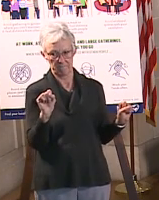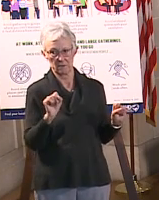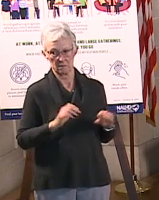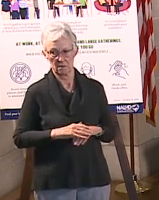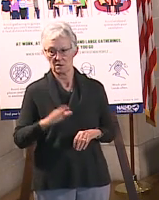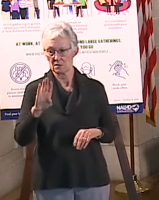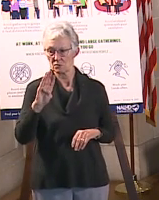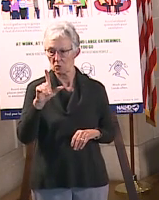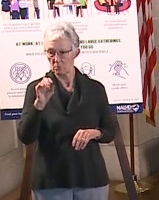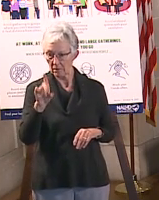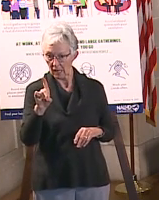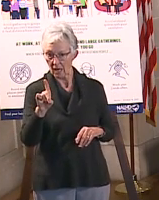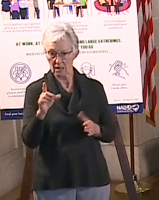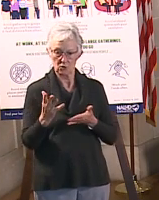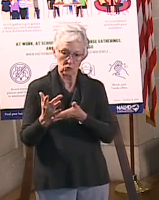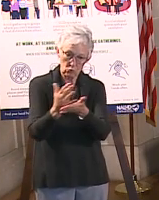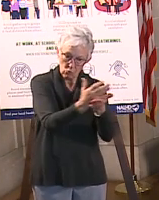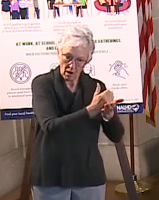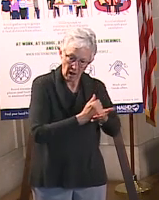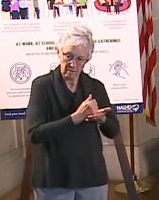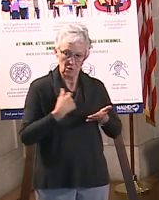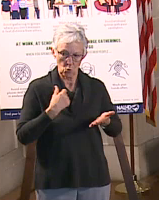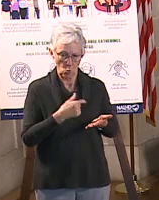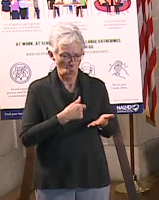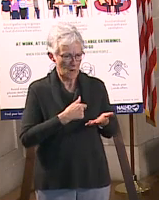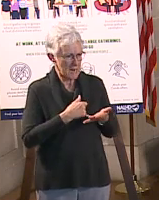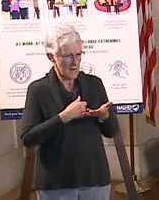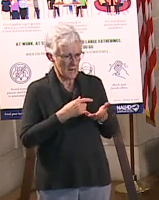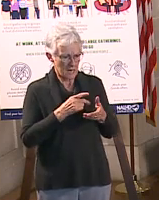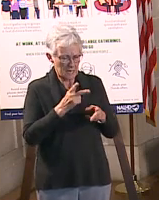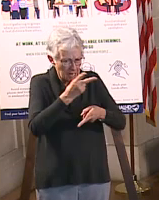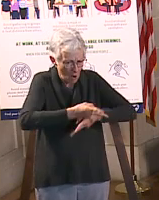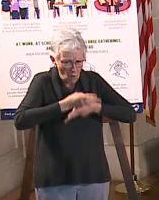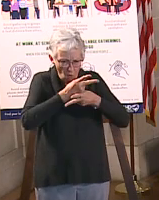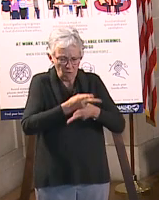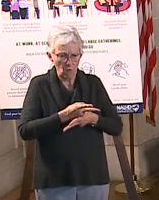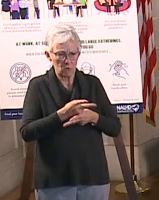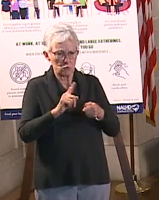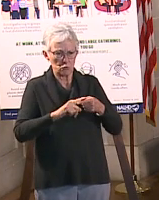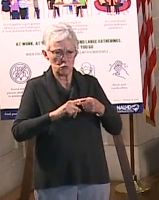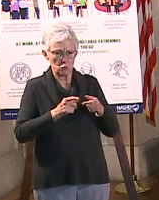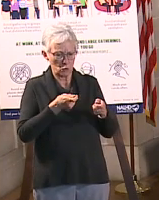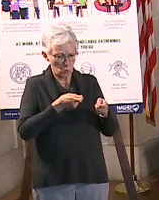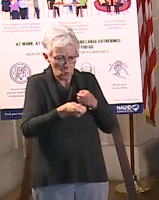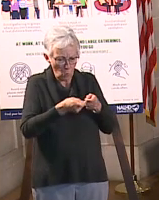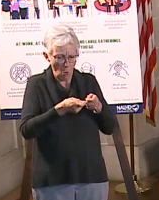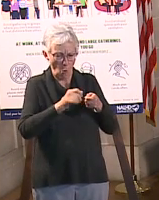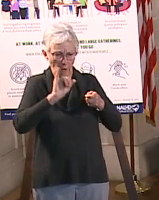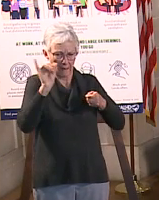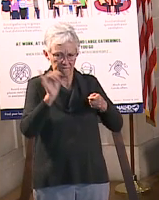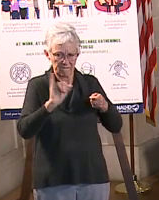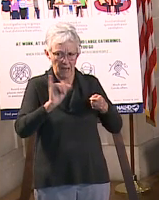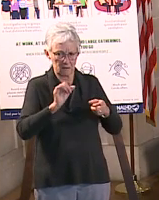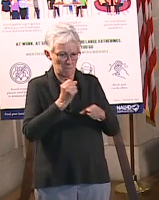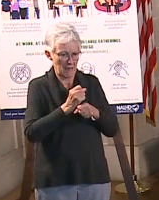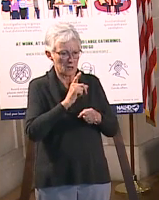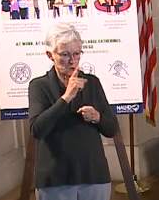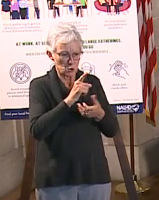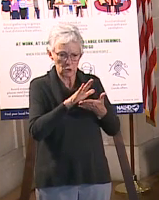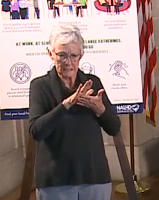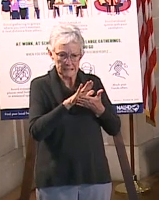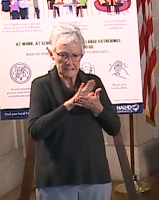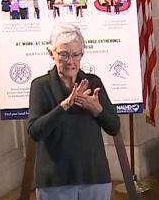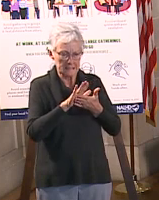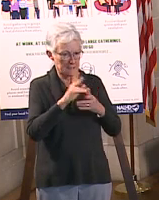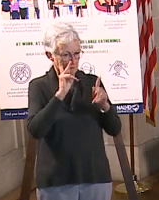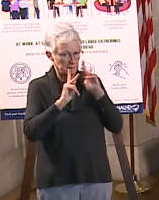drives are conducted under the highest standards of safety and infection control. All donors and all staff are subject to